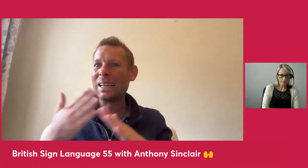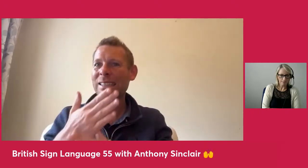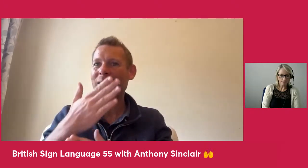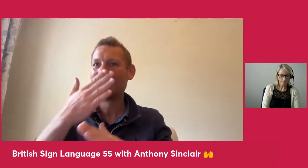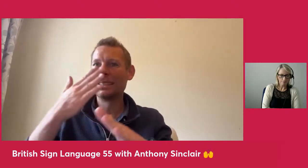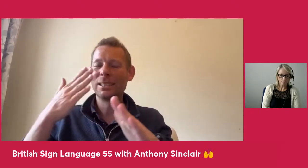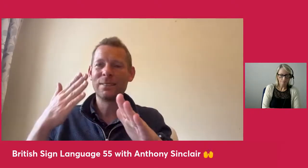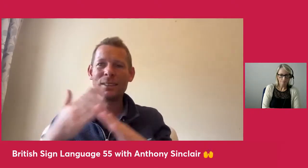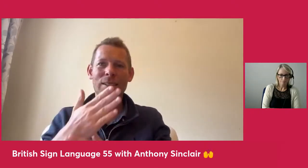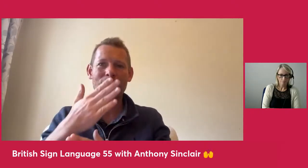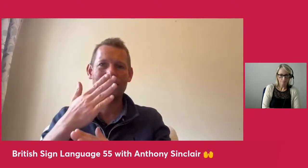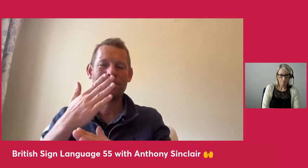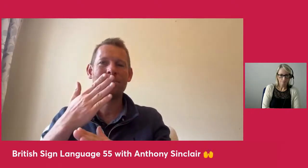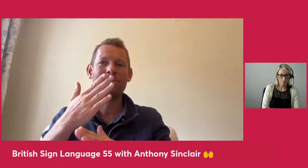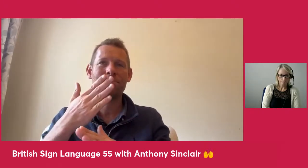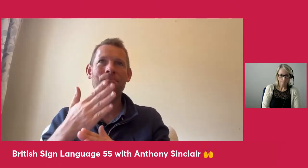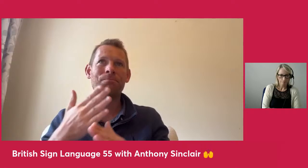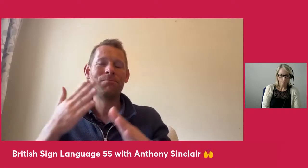activities.